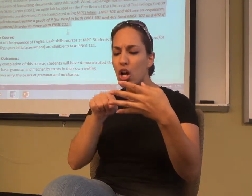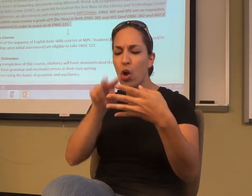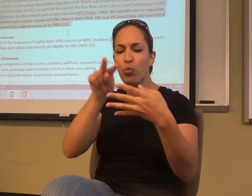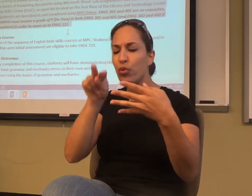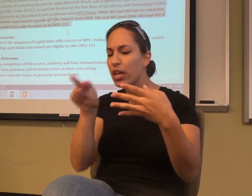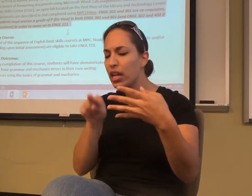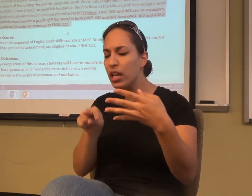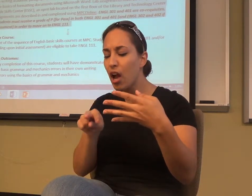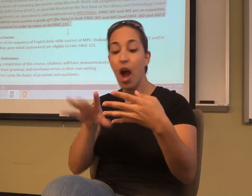Okay.